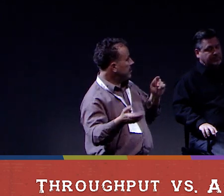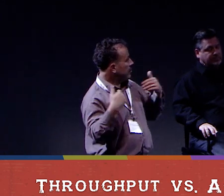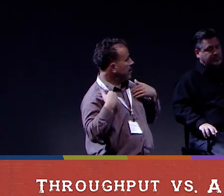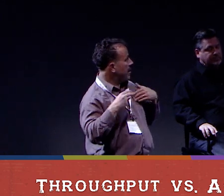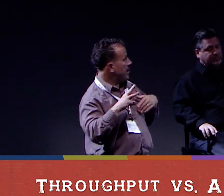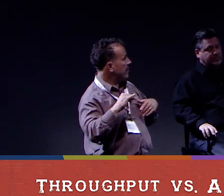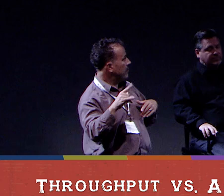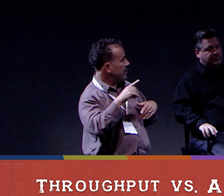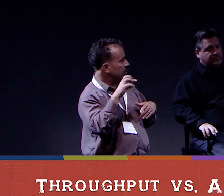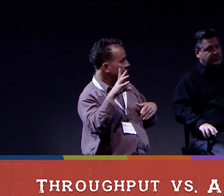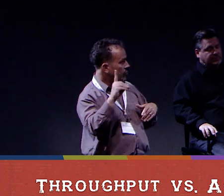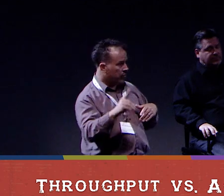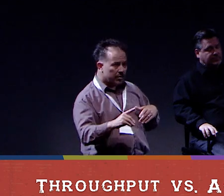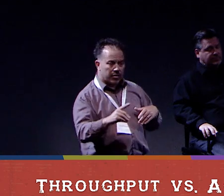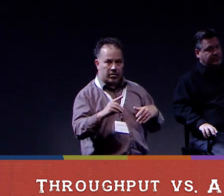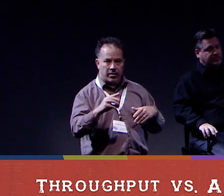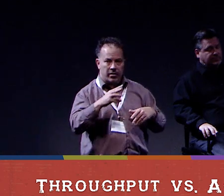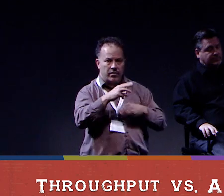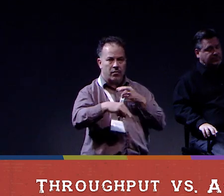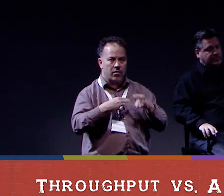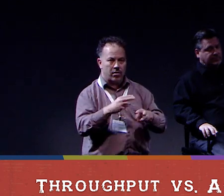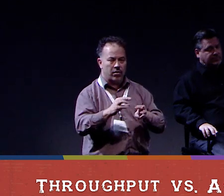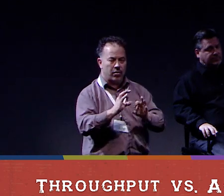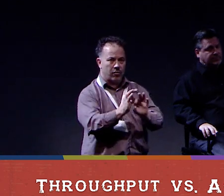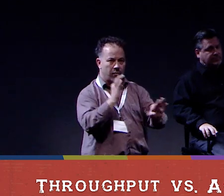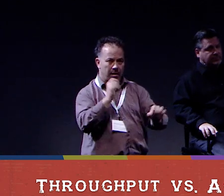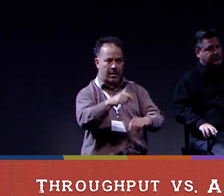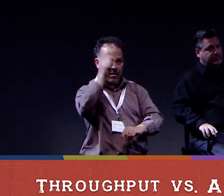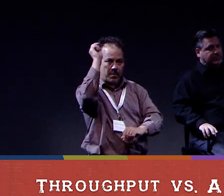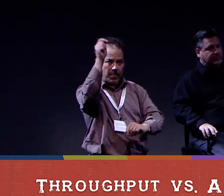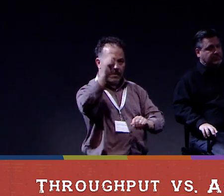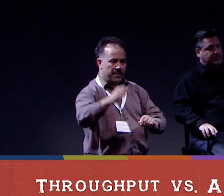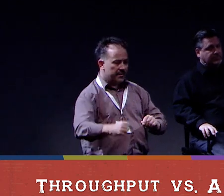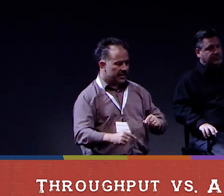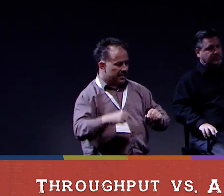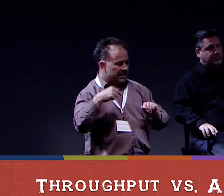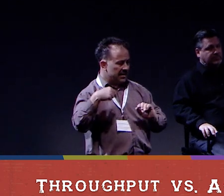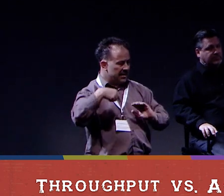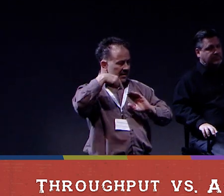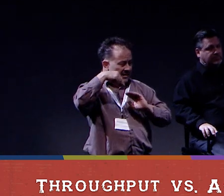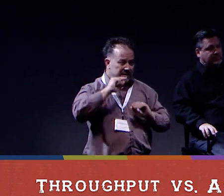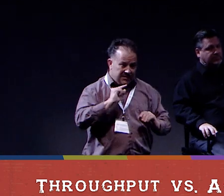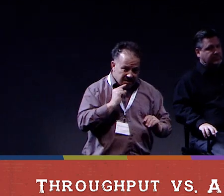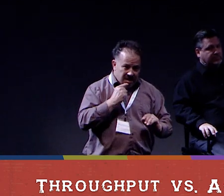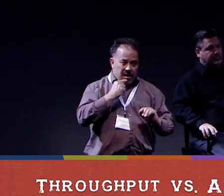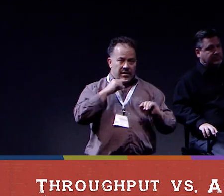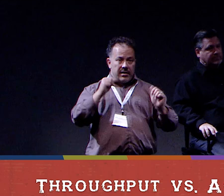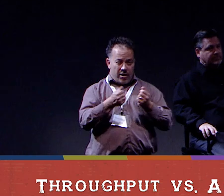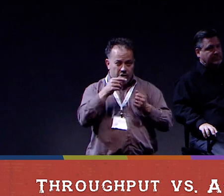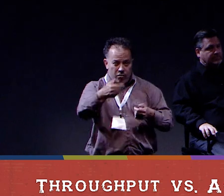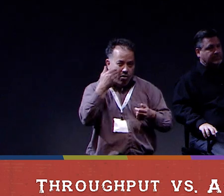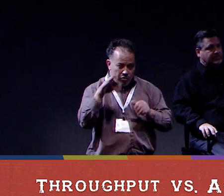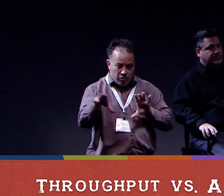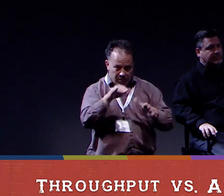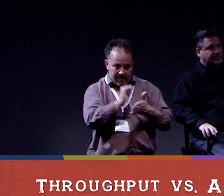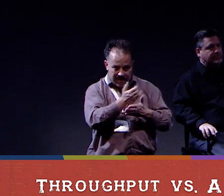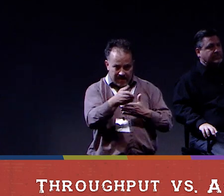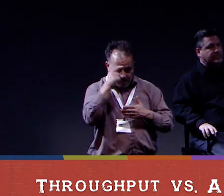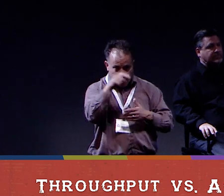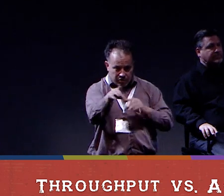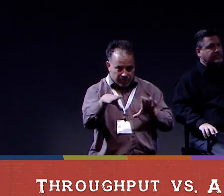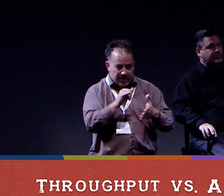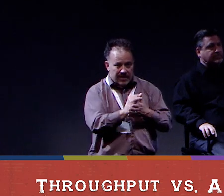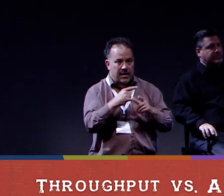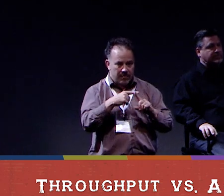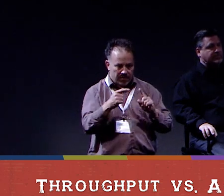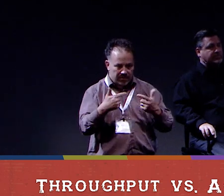Wands, which is one-to-one. Intense, extreme agency. You know that you're doing that thing because you did it, but there's a